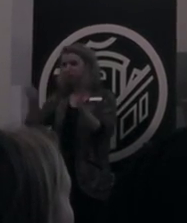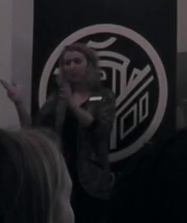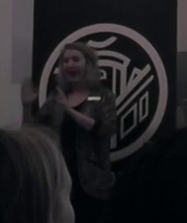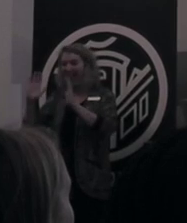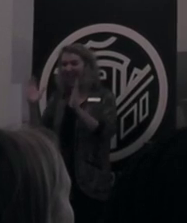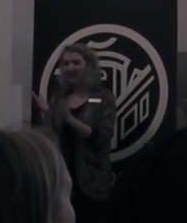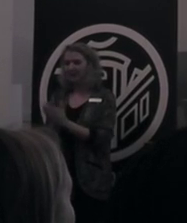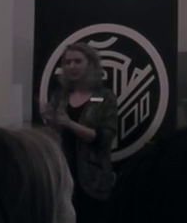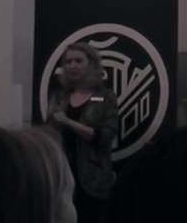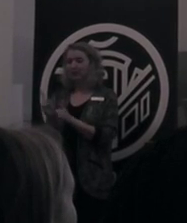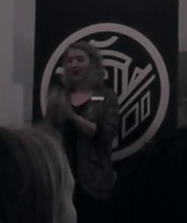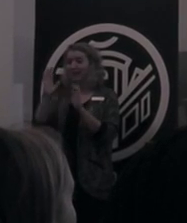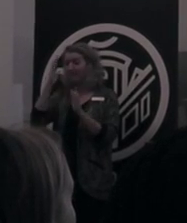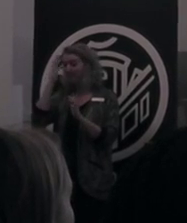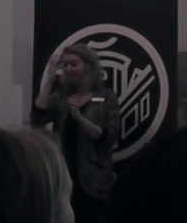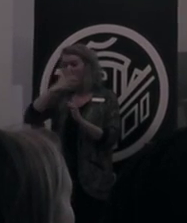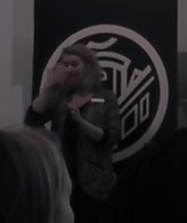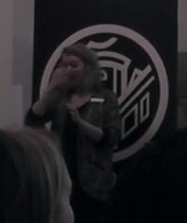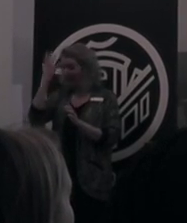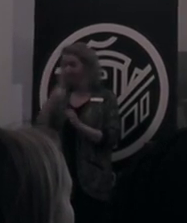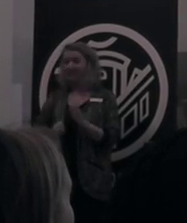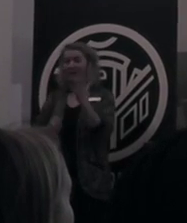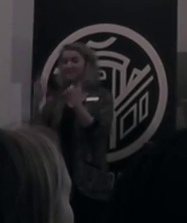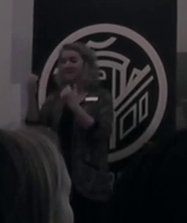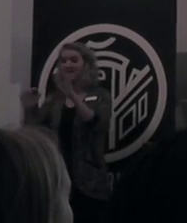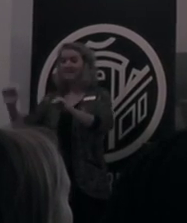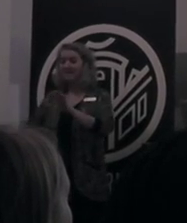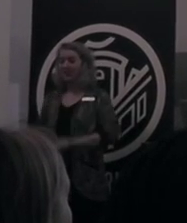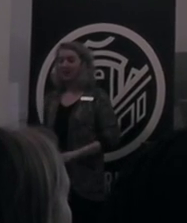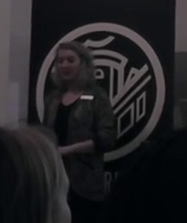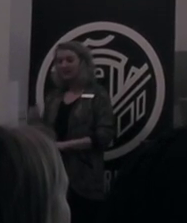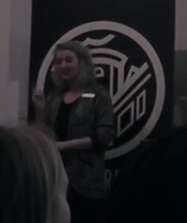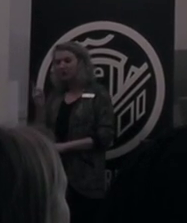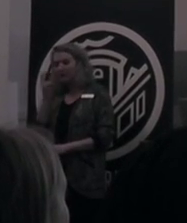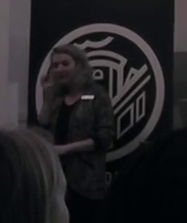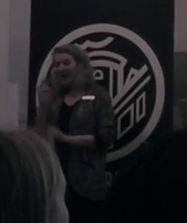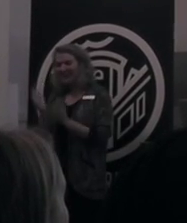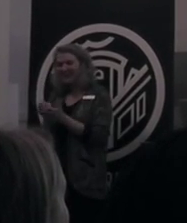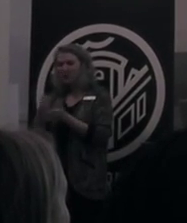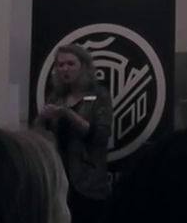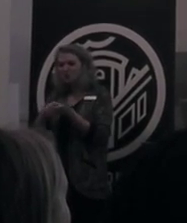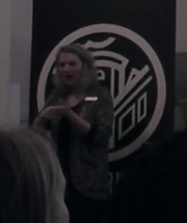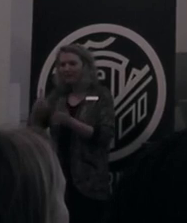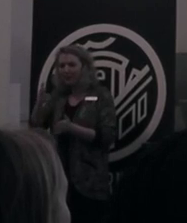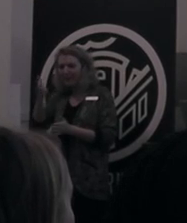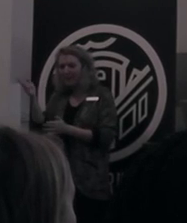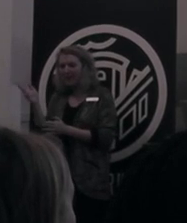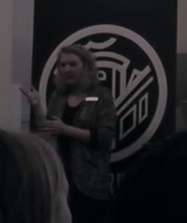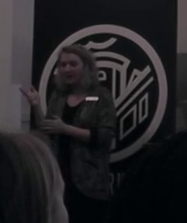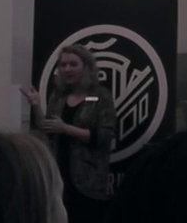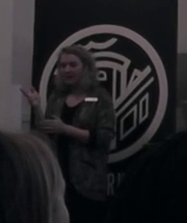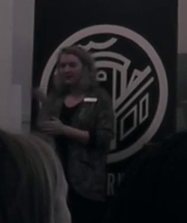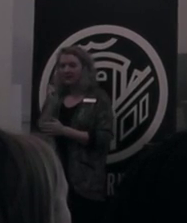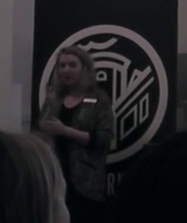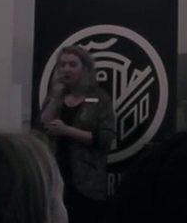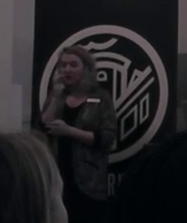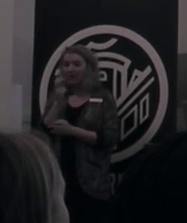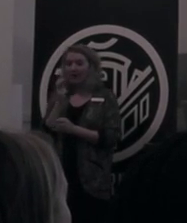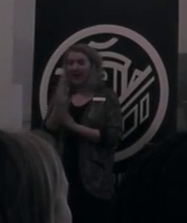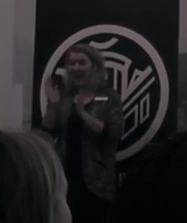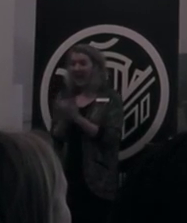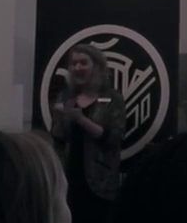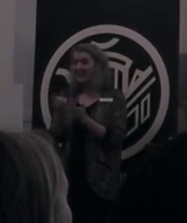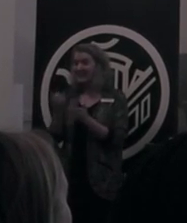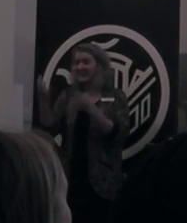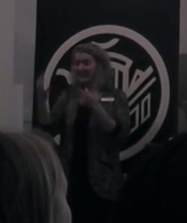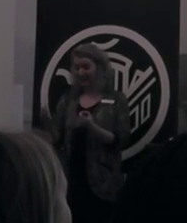everyone's mask off. Let these bullets take down everything in your life that says to